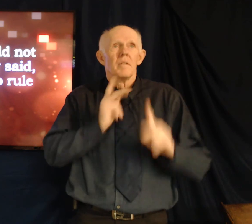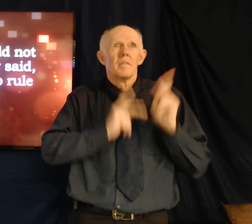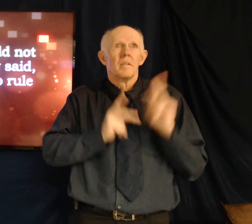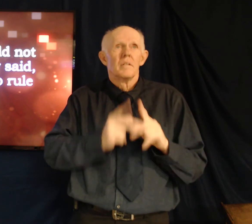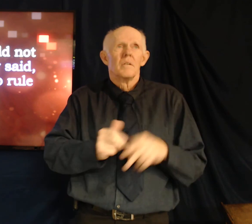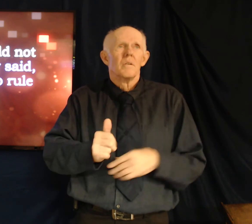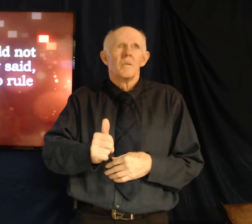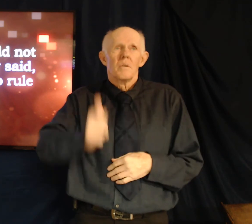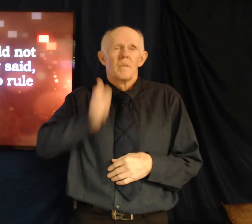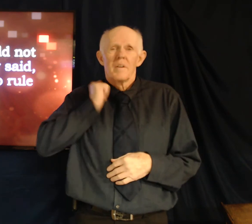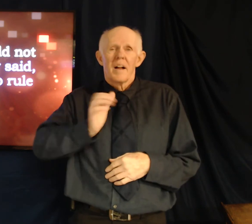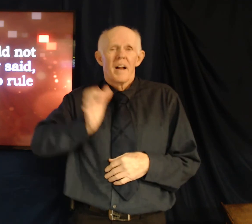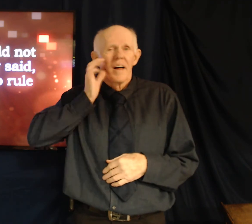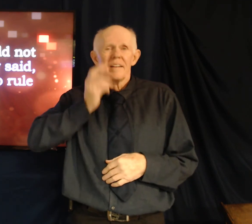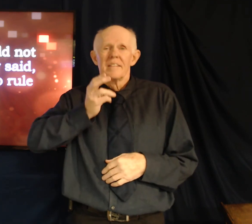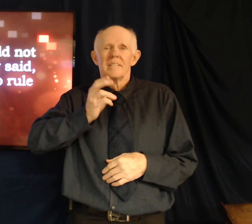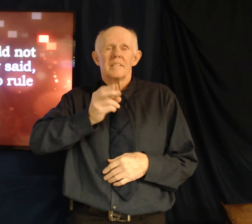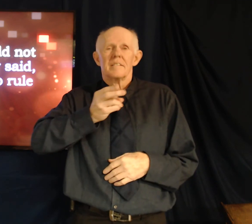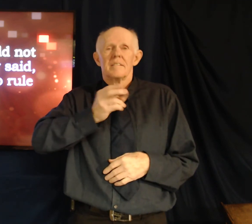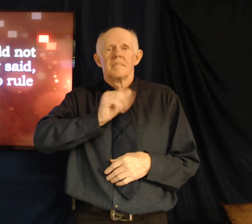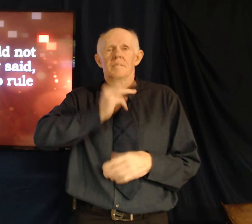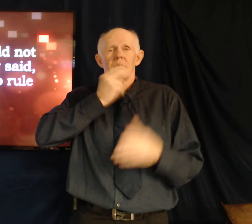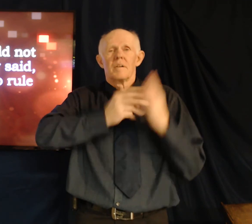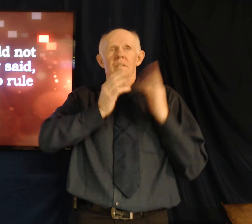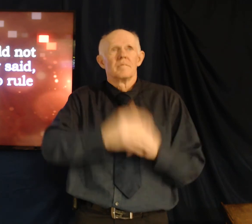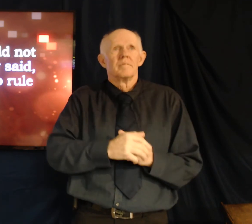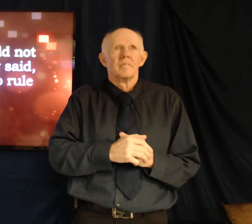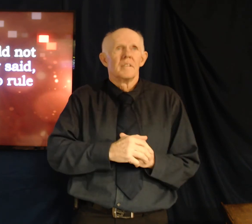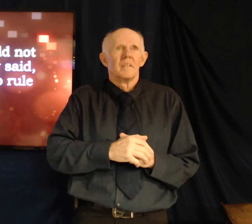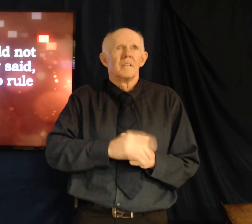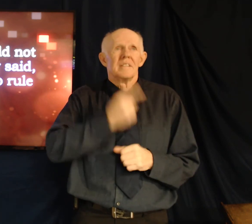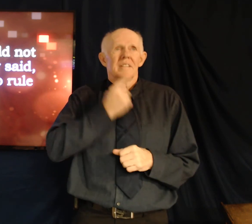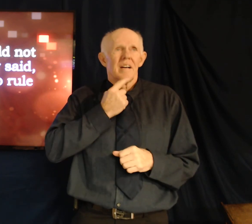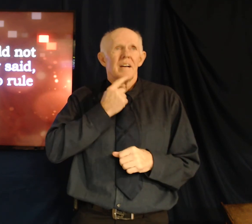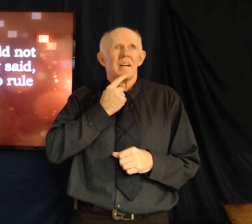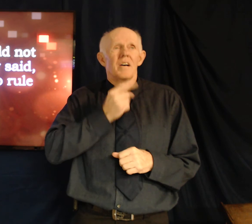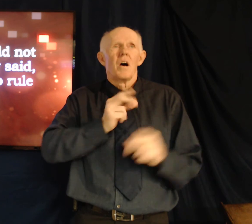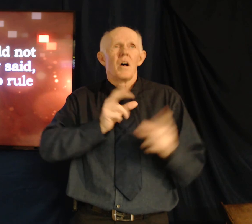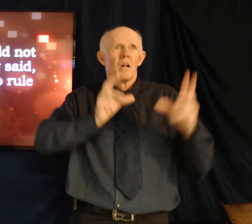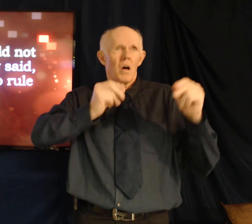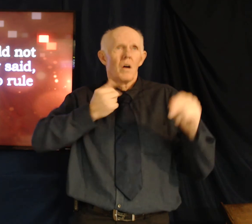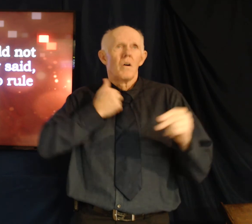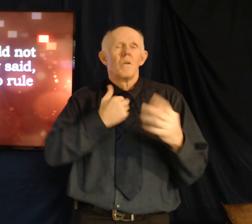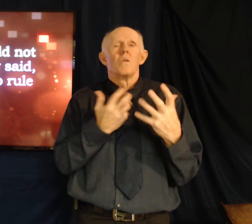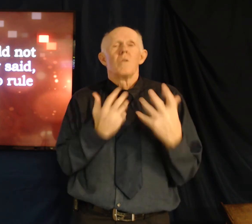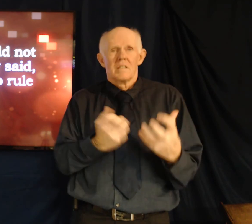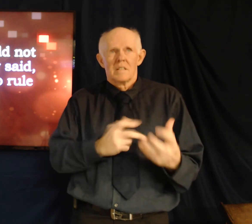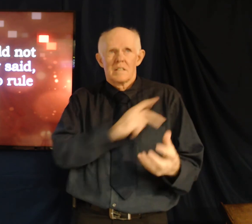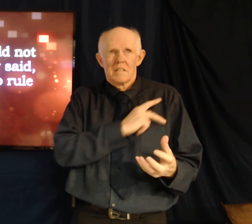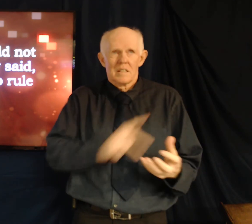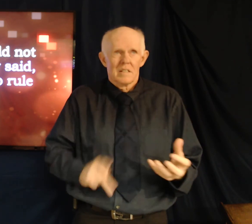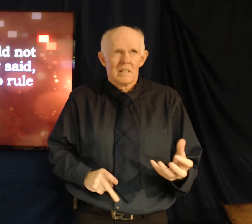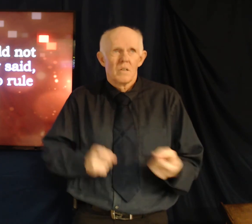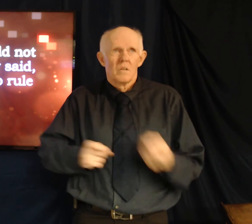But the people. Would not listen. To Samuel. They said. No. We want a king.